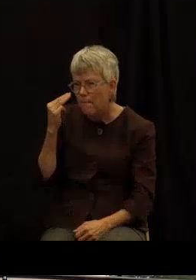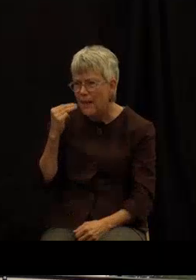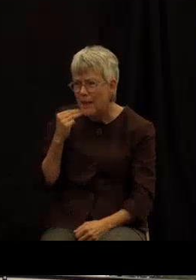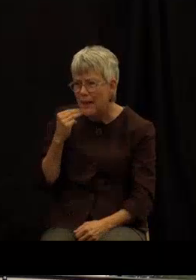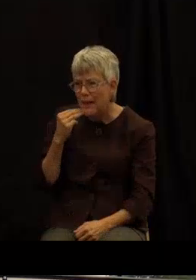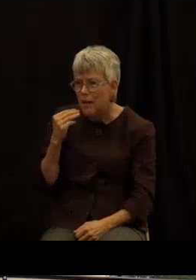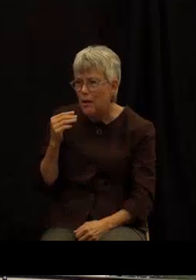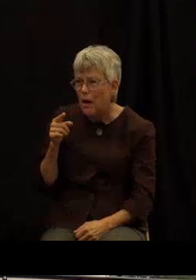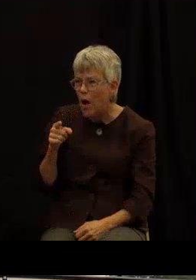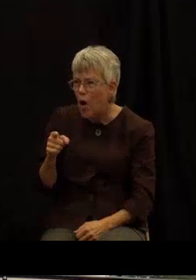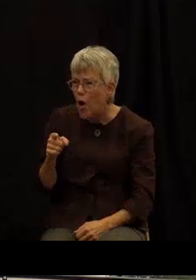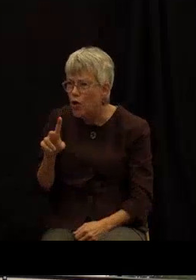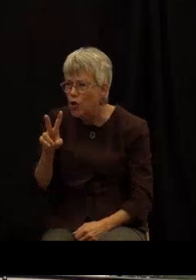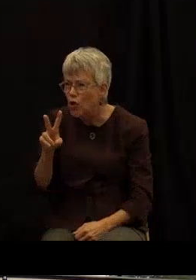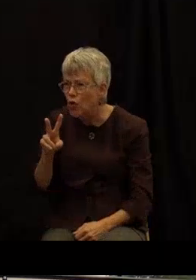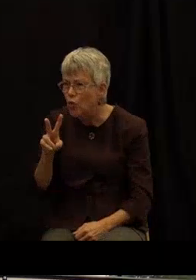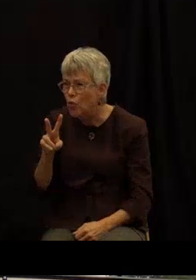vocal?